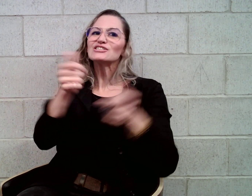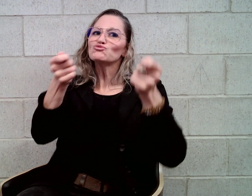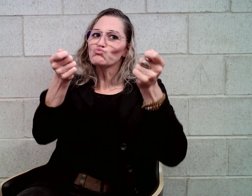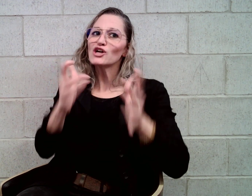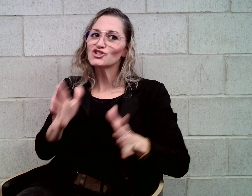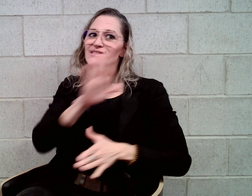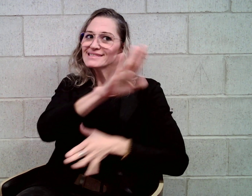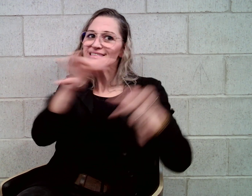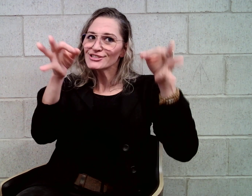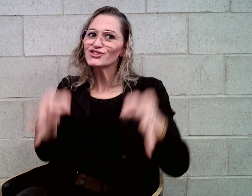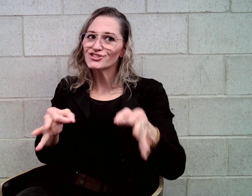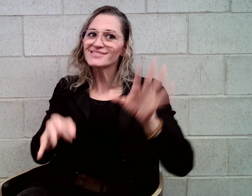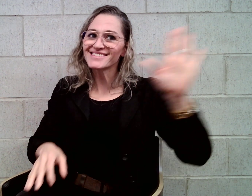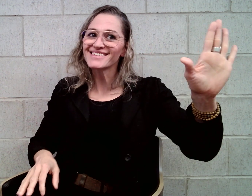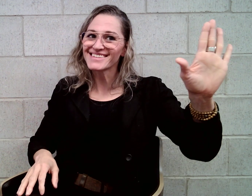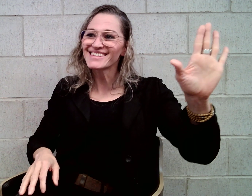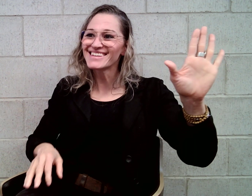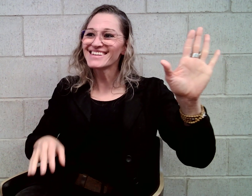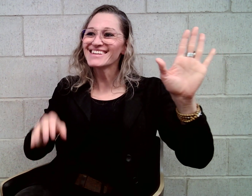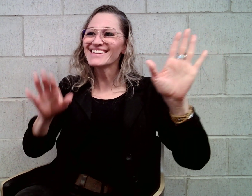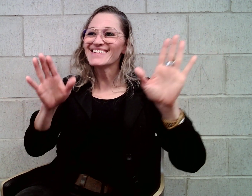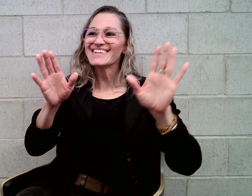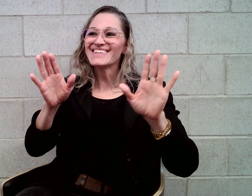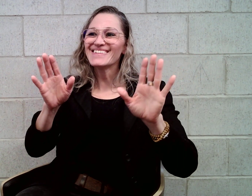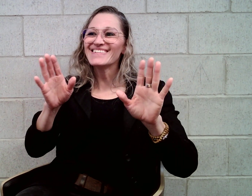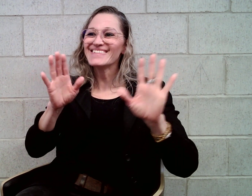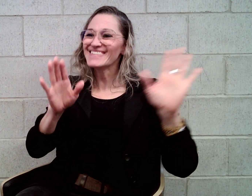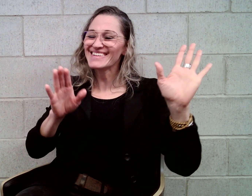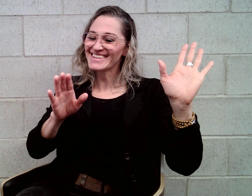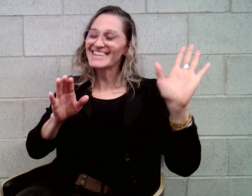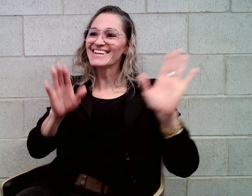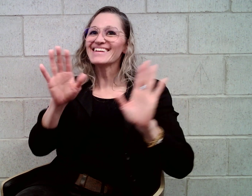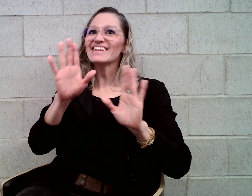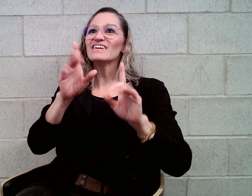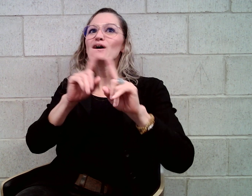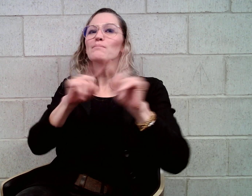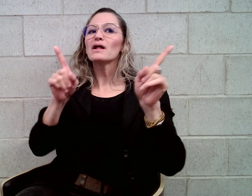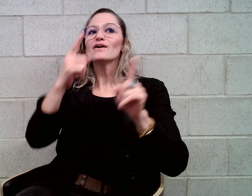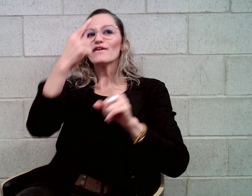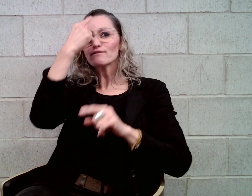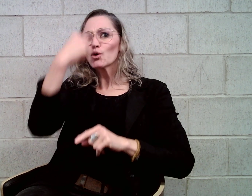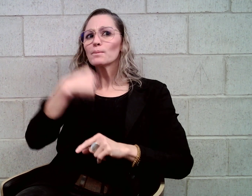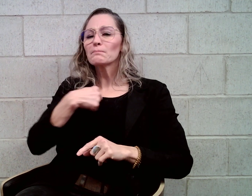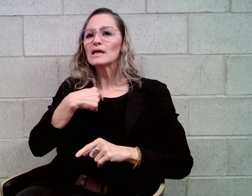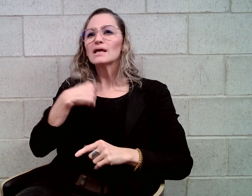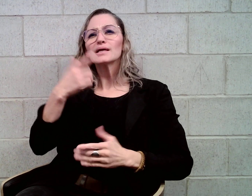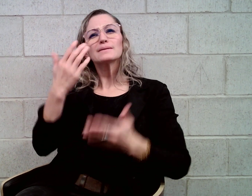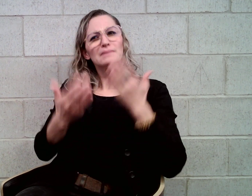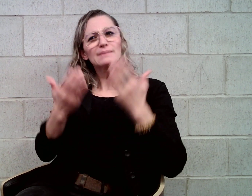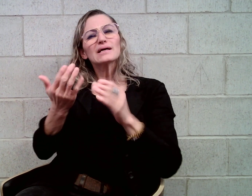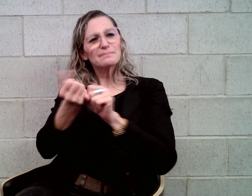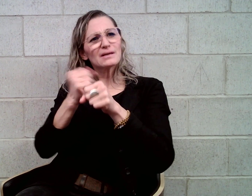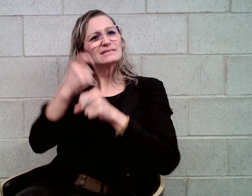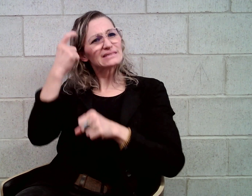on the translations. But again, that's a directorial decision. For me, I